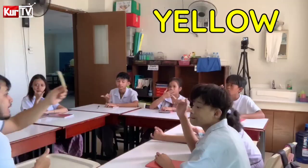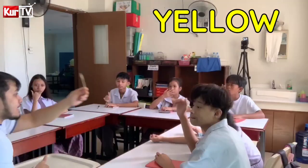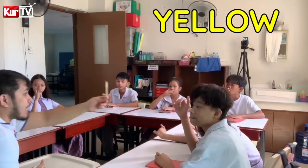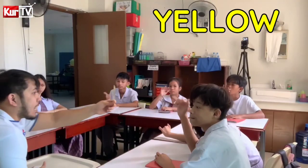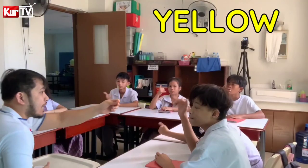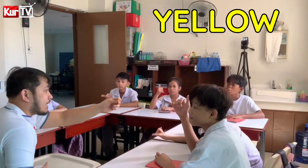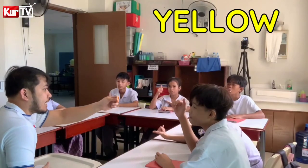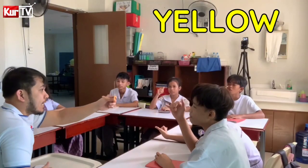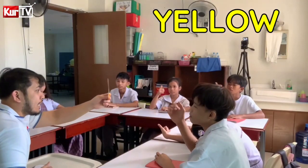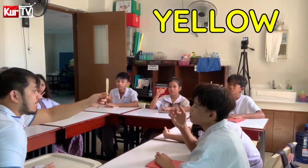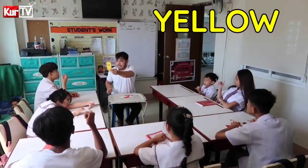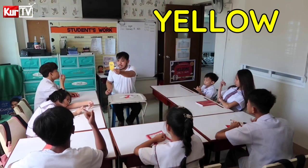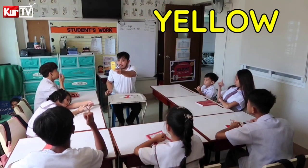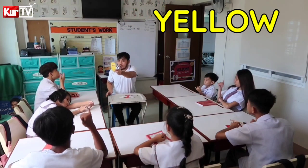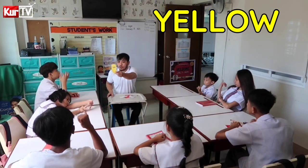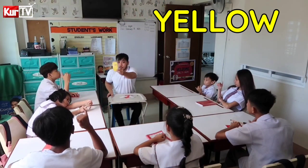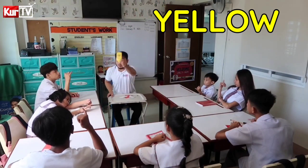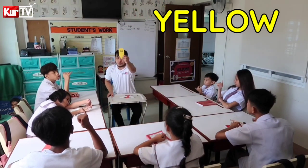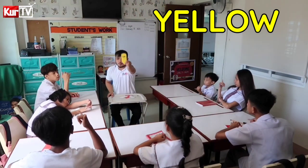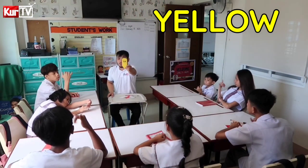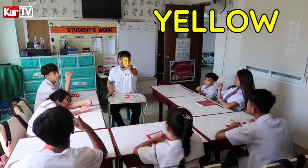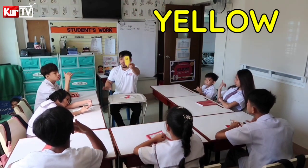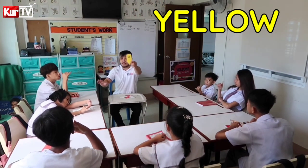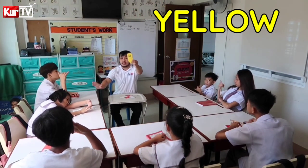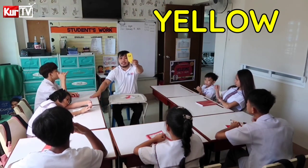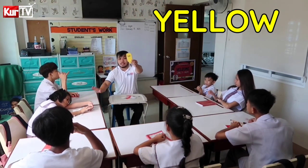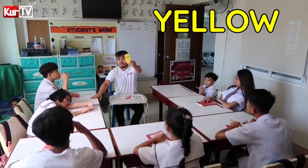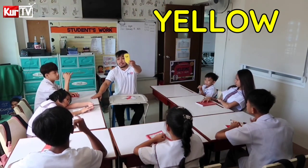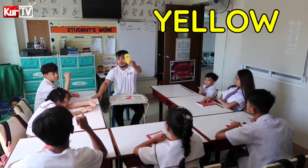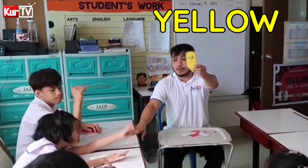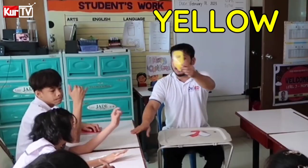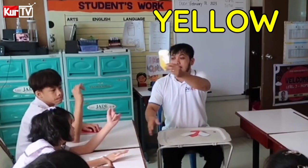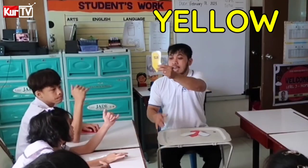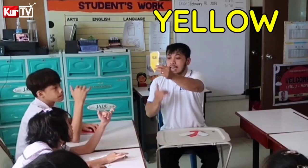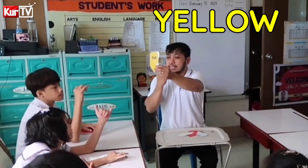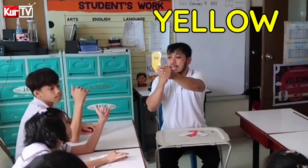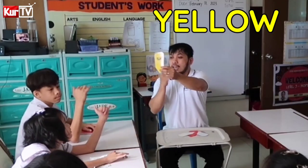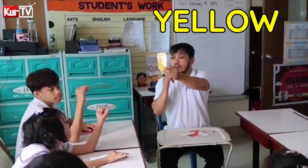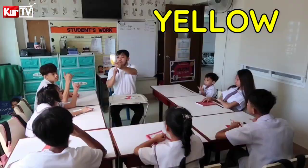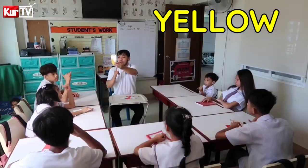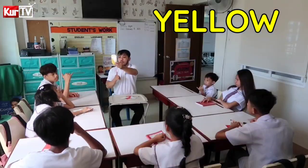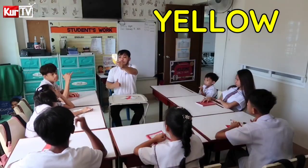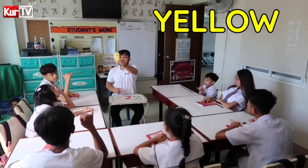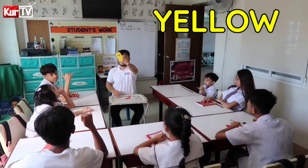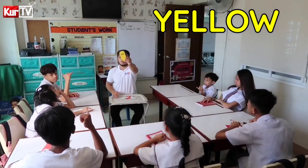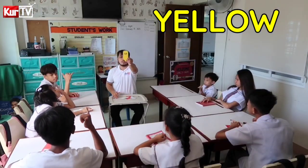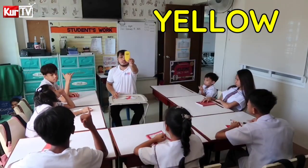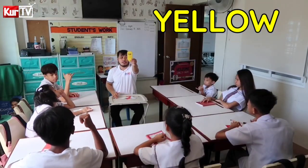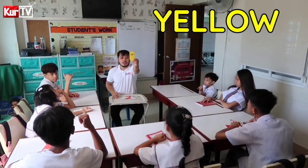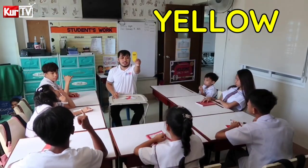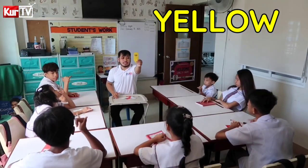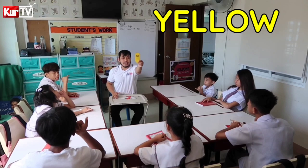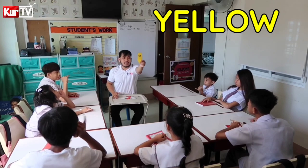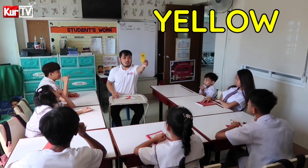sign Yellow Sabrina Yellow Yellow